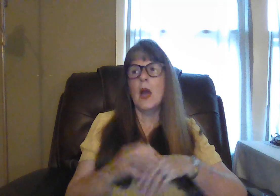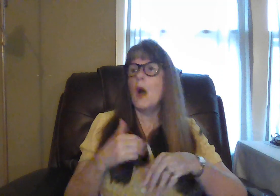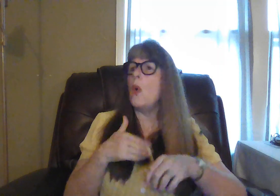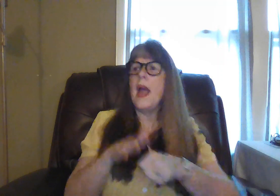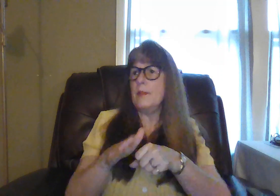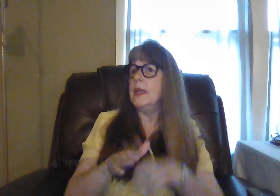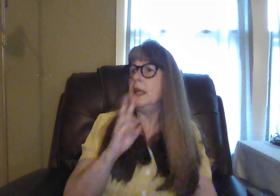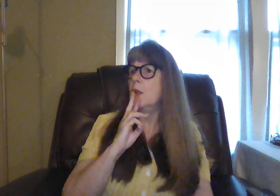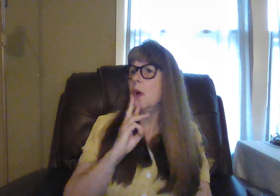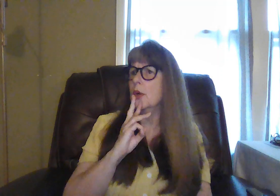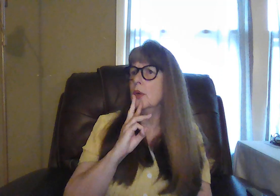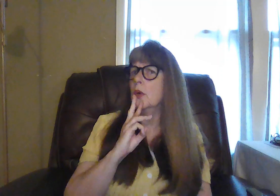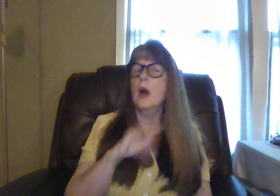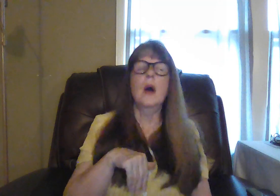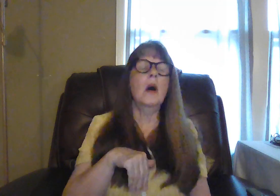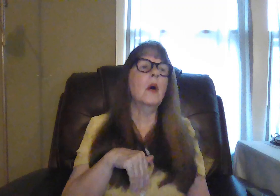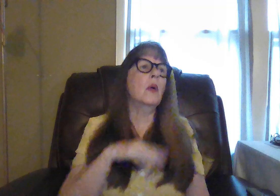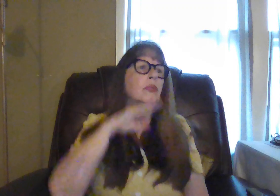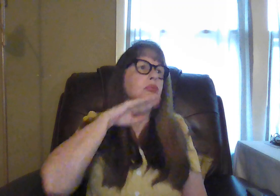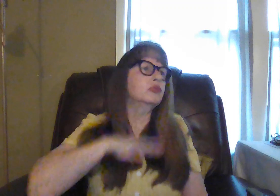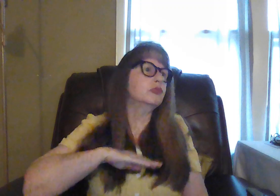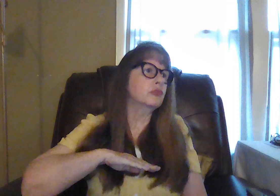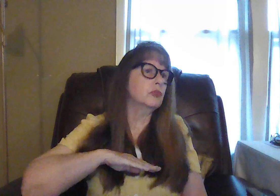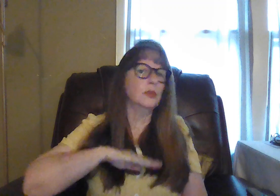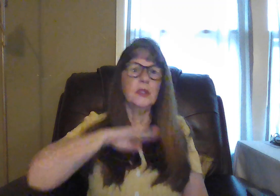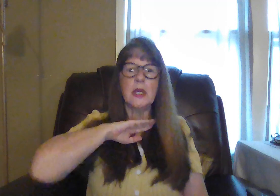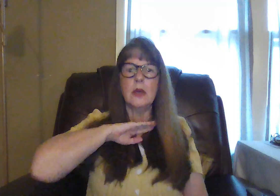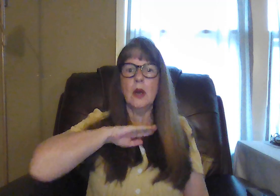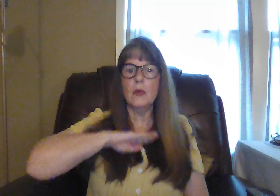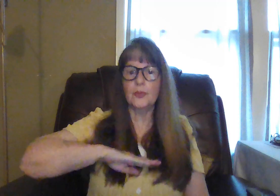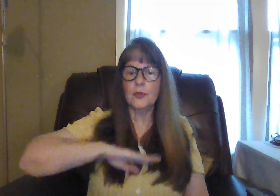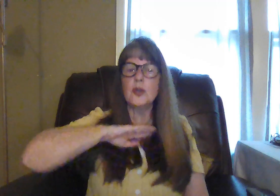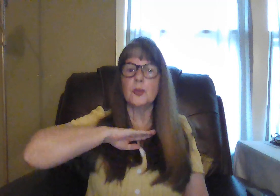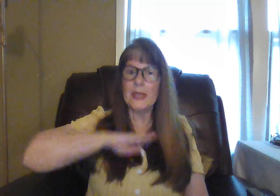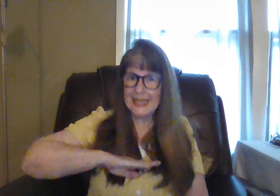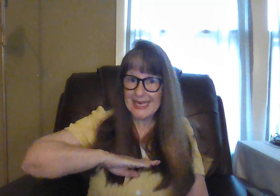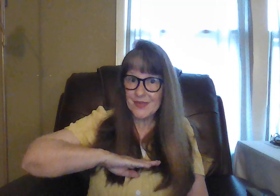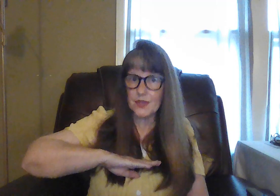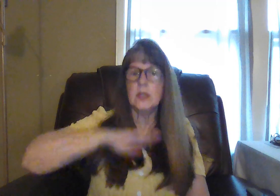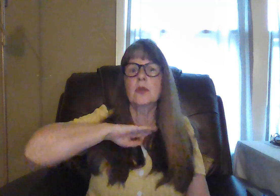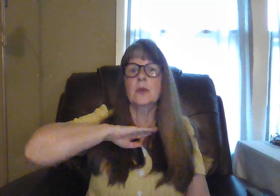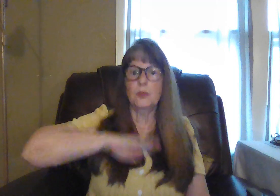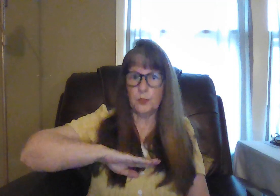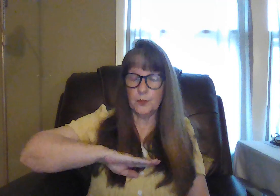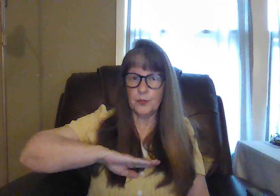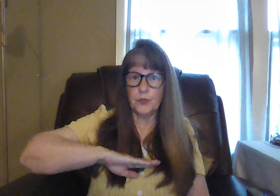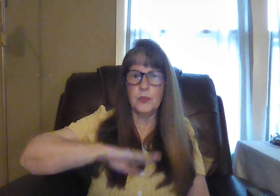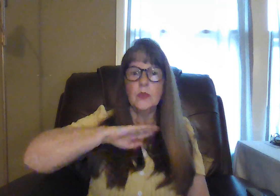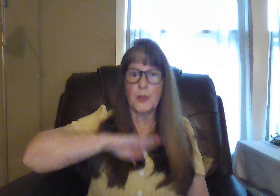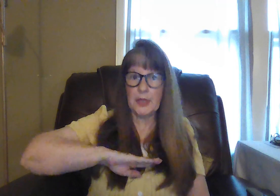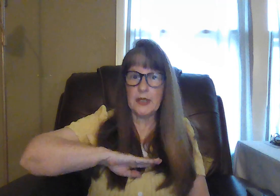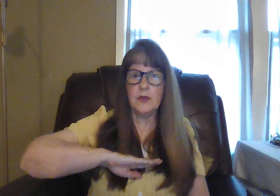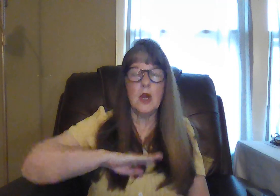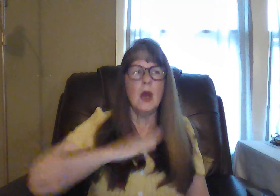Oh, I have plenty of water. Oh. You can say, oh, because you're relieved. Relieved.